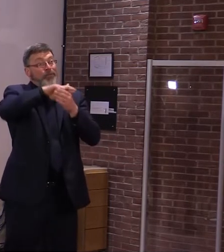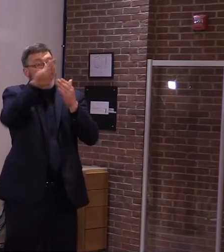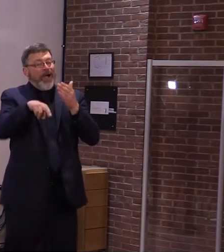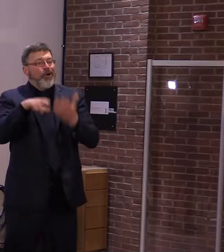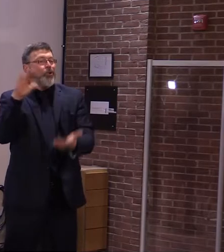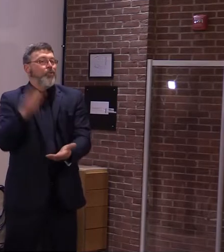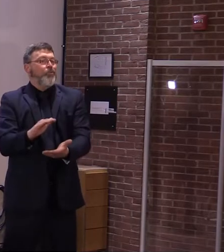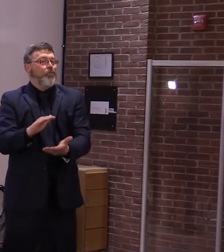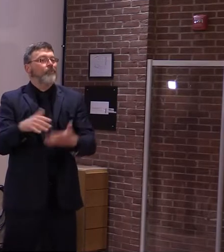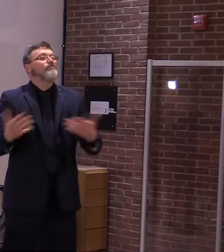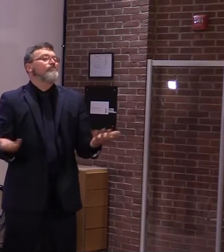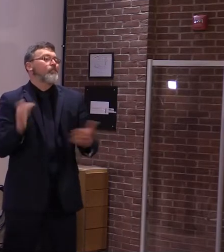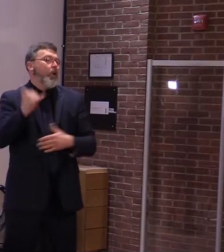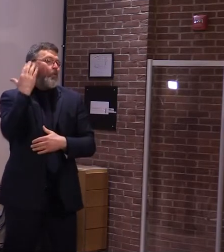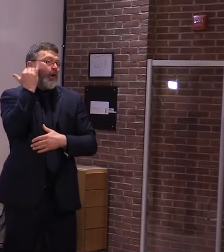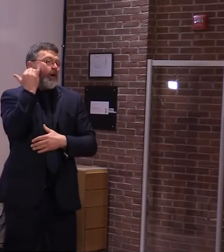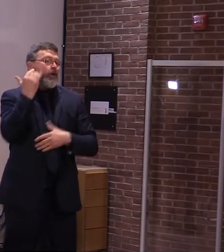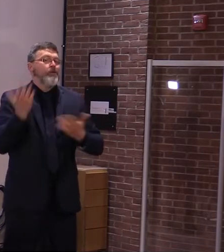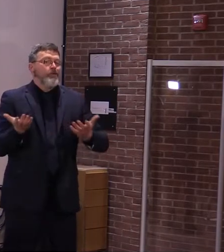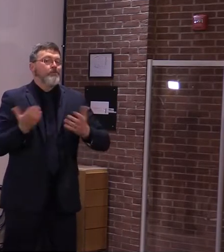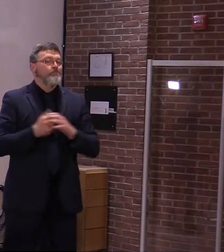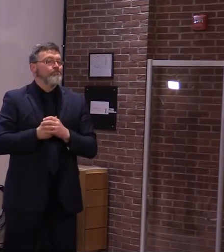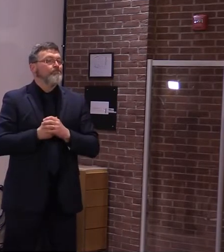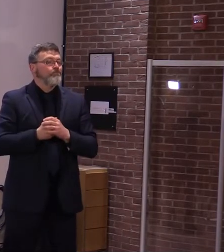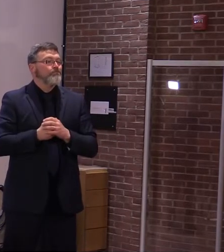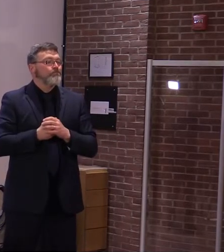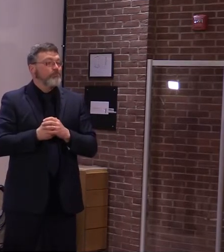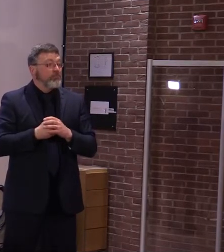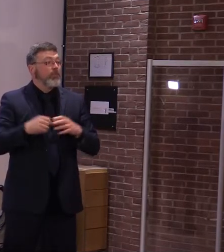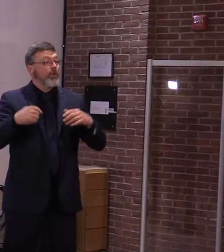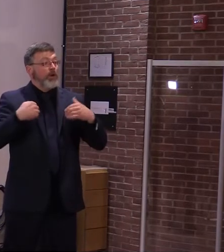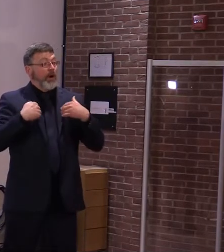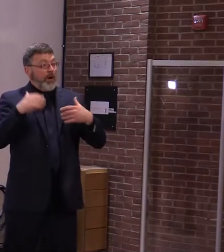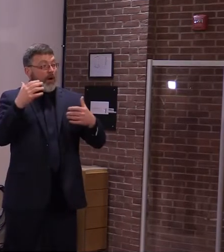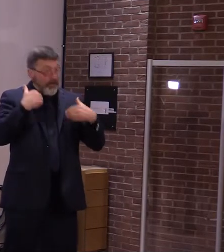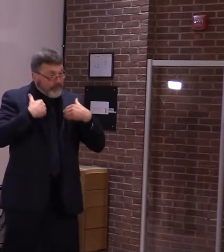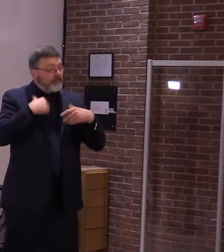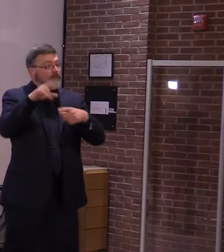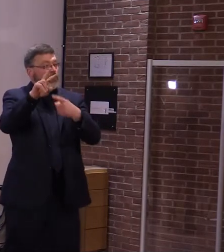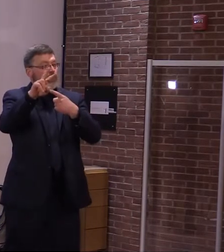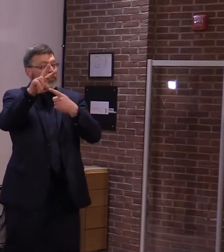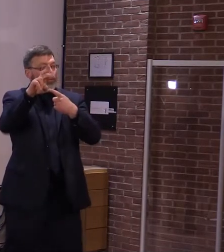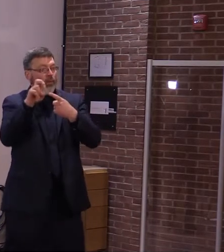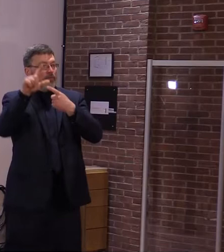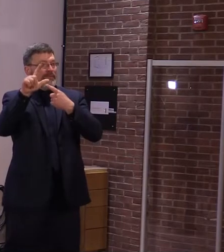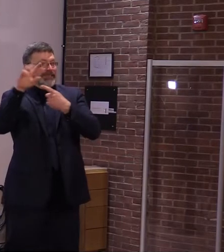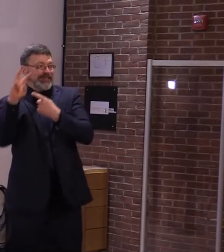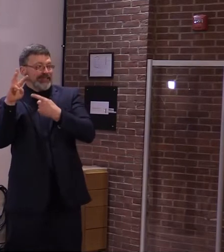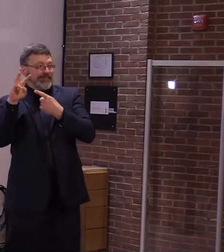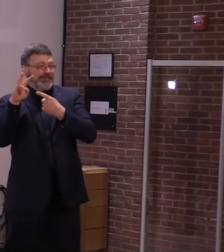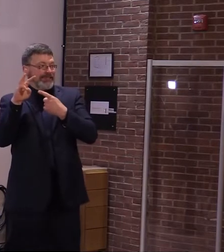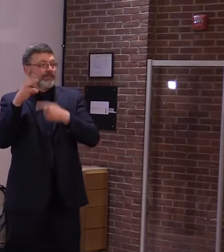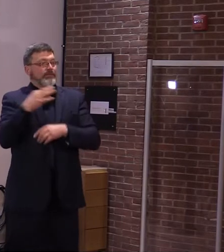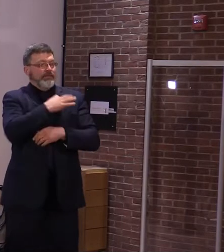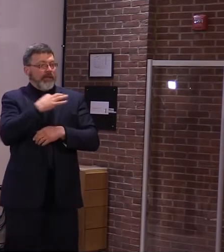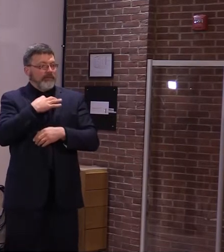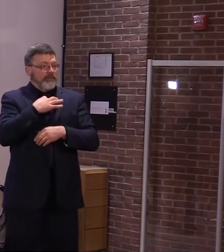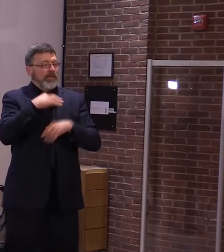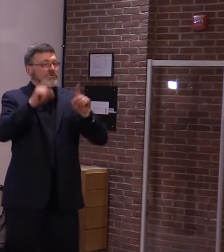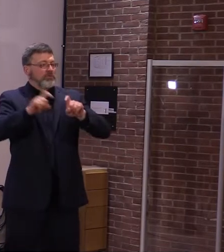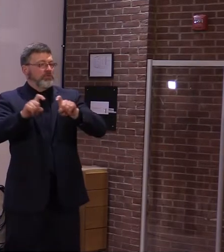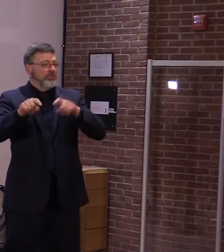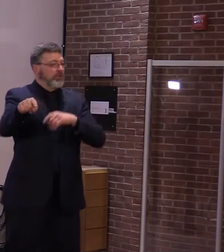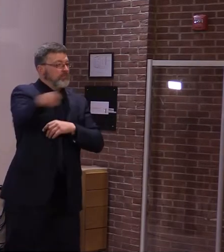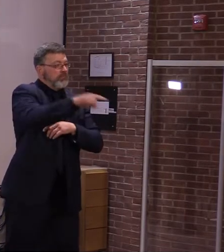about 226 staff, which is about 20% of the number we usually test. To date, this testing has identified no